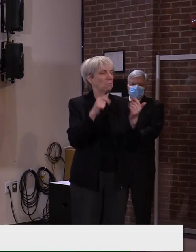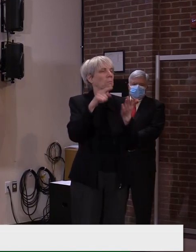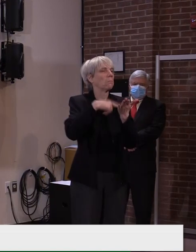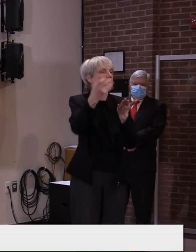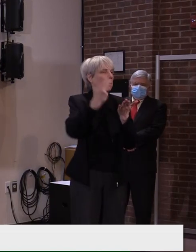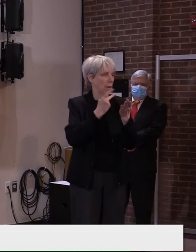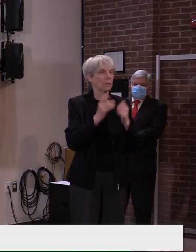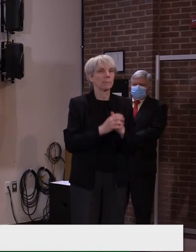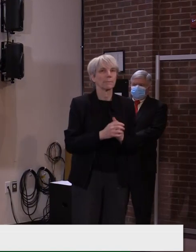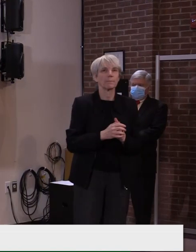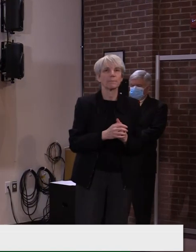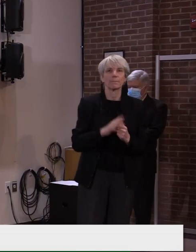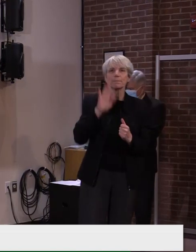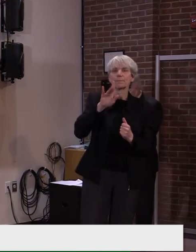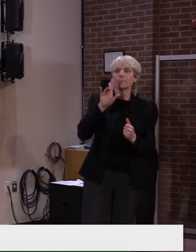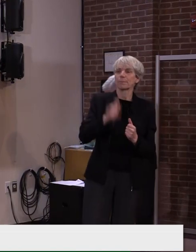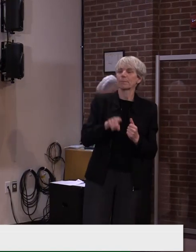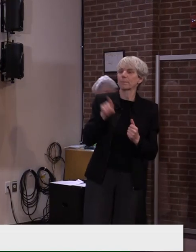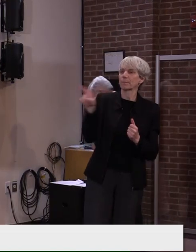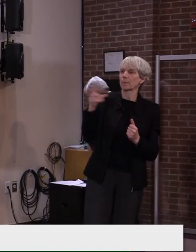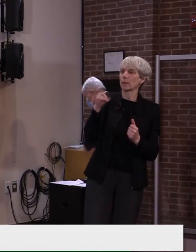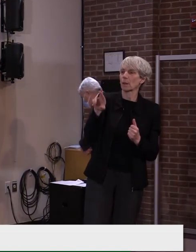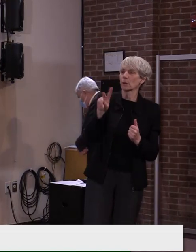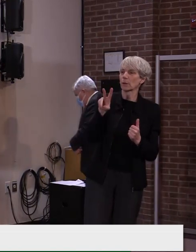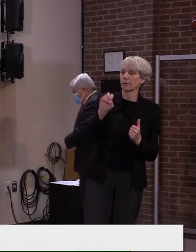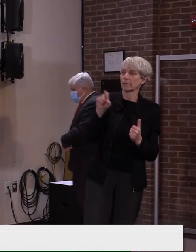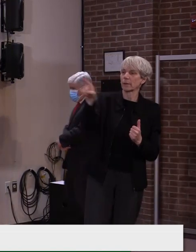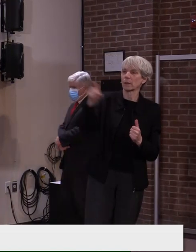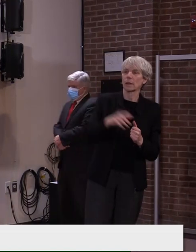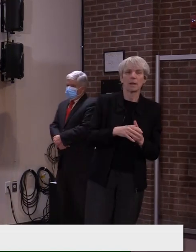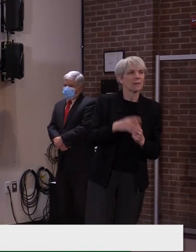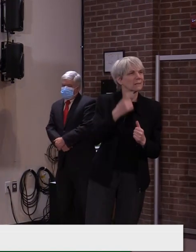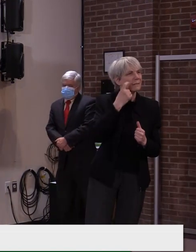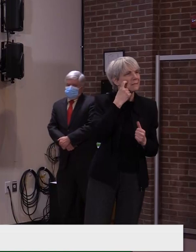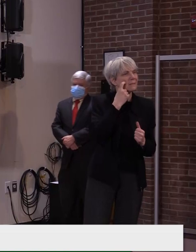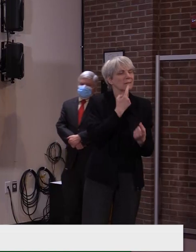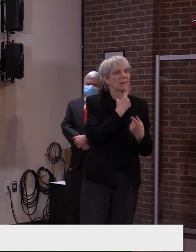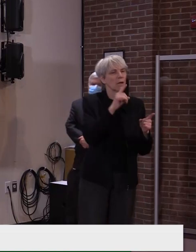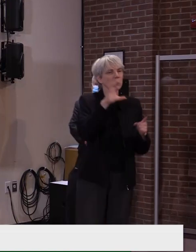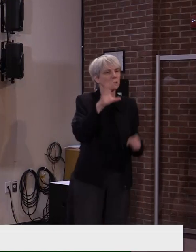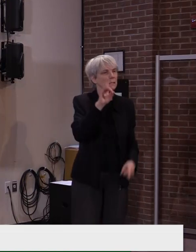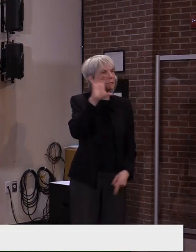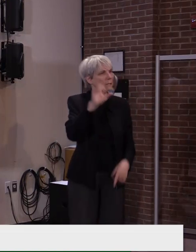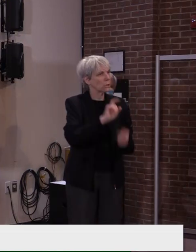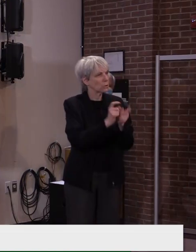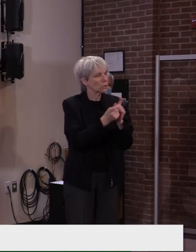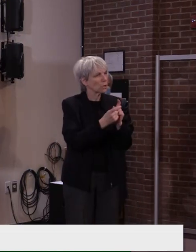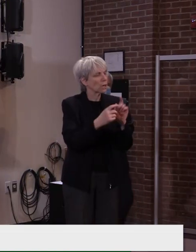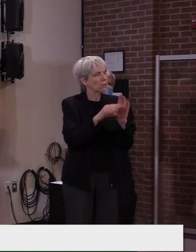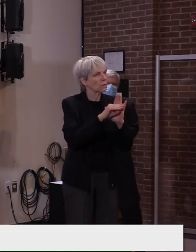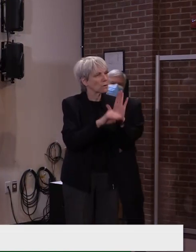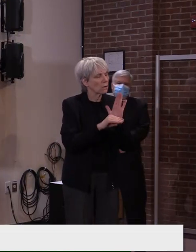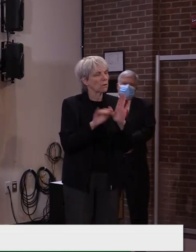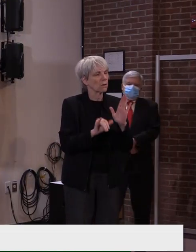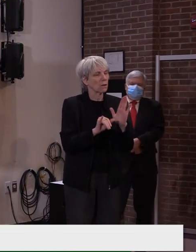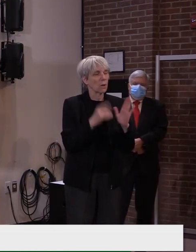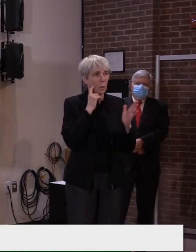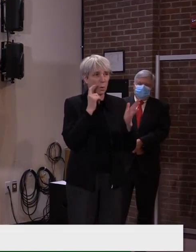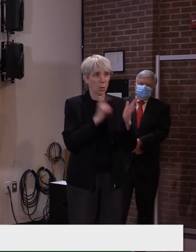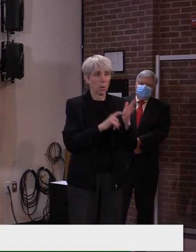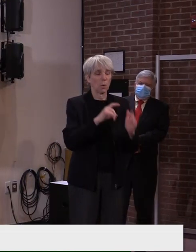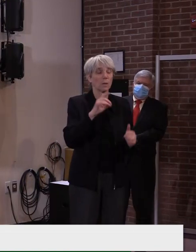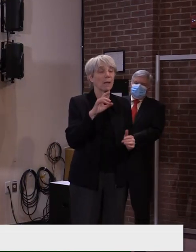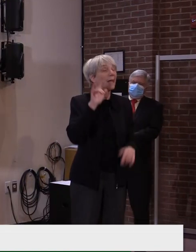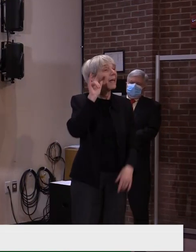This is a question for Dr. Levine. This change by the CDC, more than a few people have noticed that CEOs of airlines, this is a change that